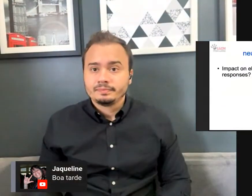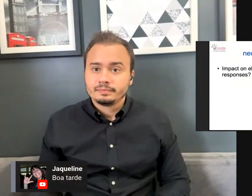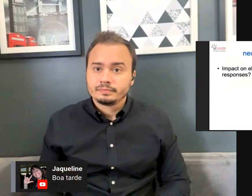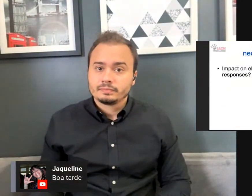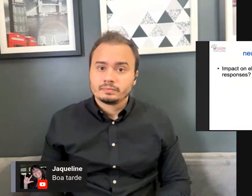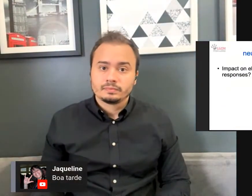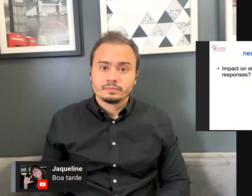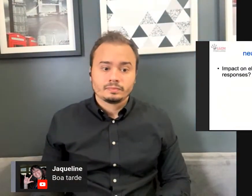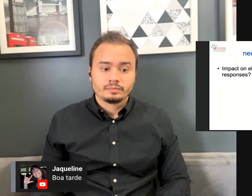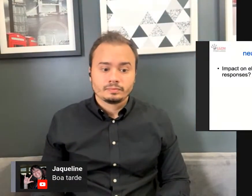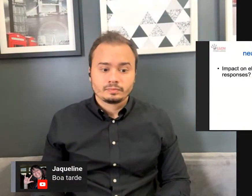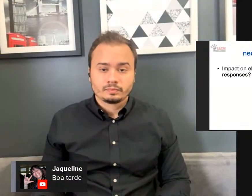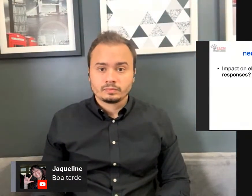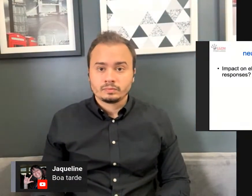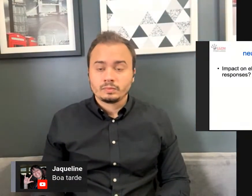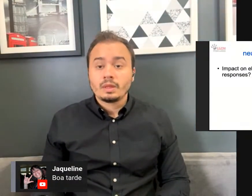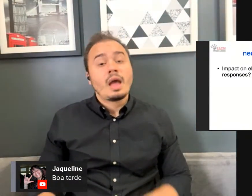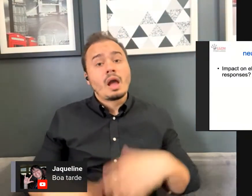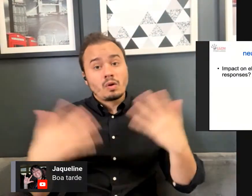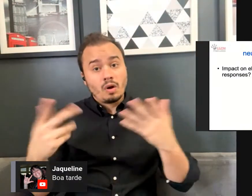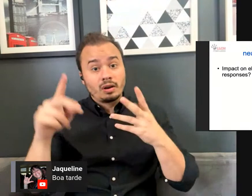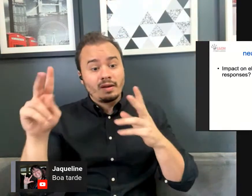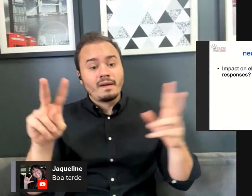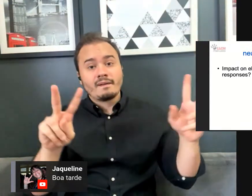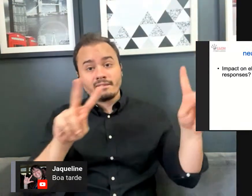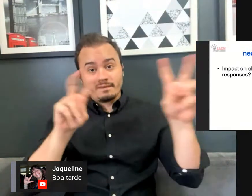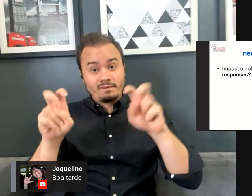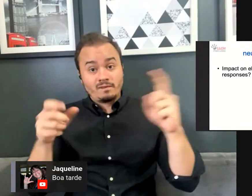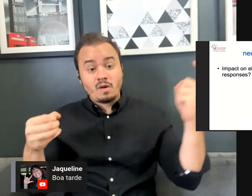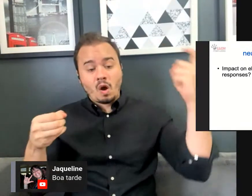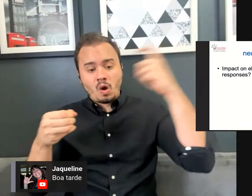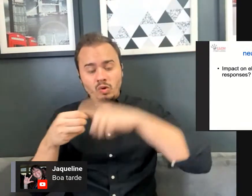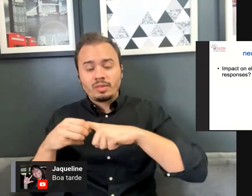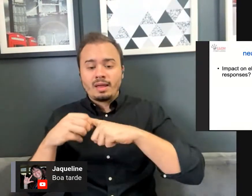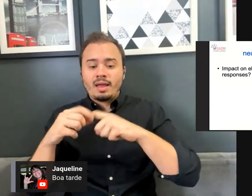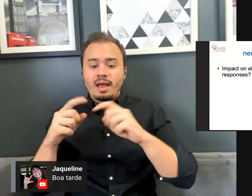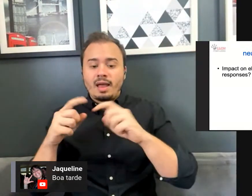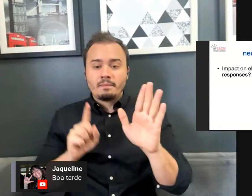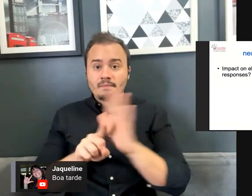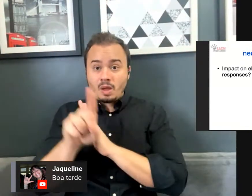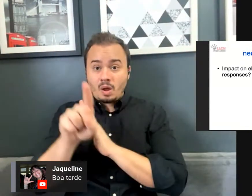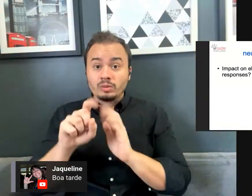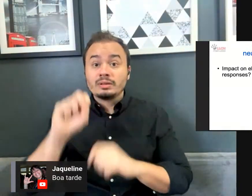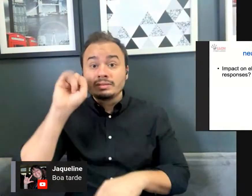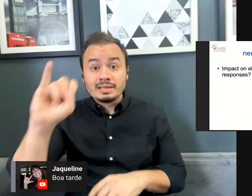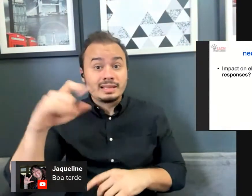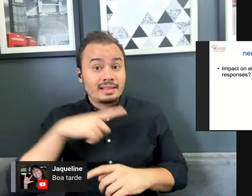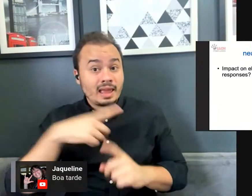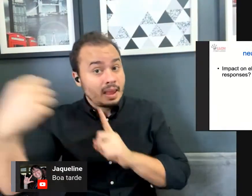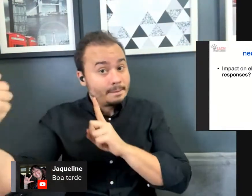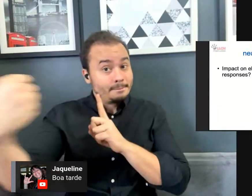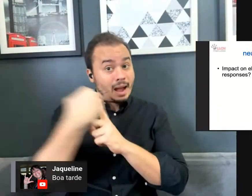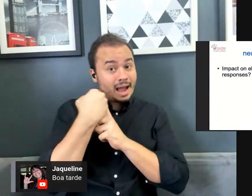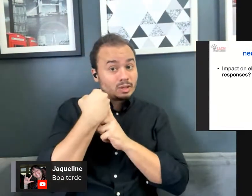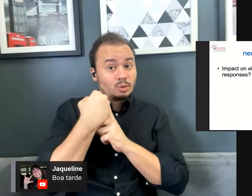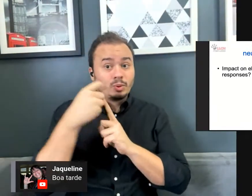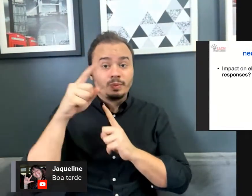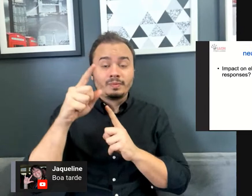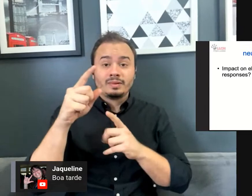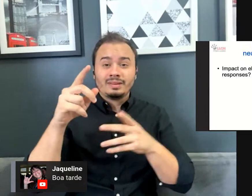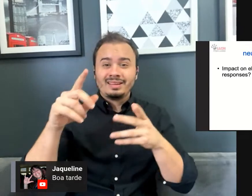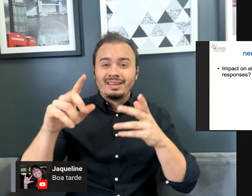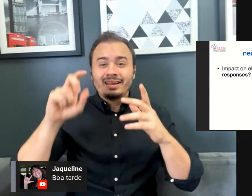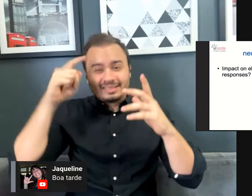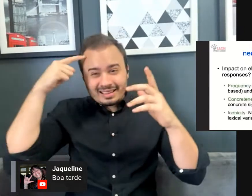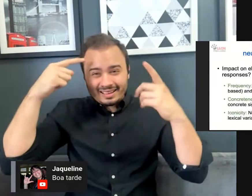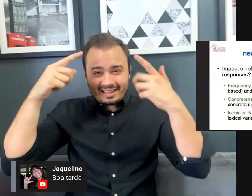So coming back to my question, do we see an impact of the neurobiology of sign language on electrophysiological